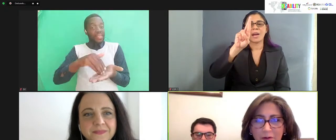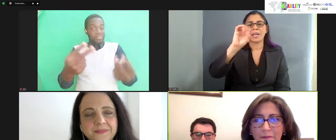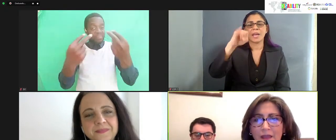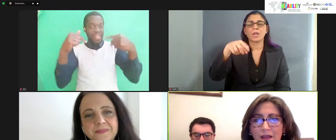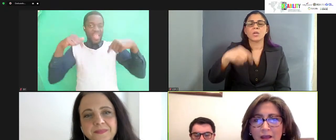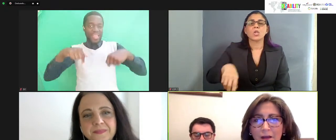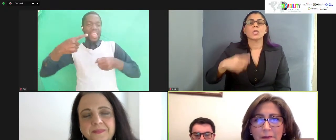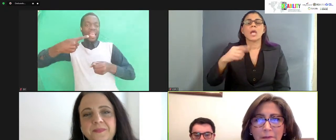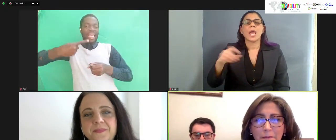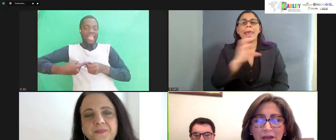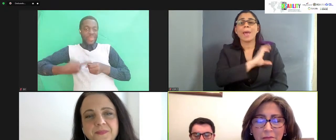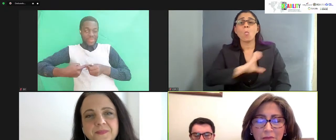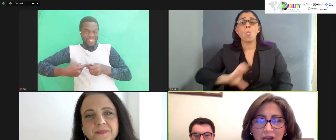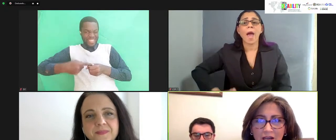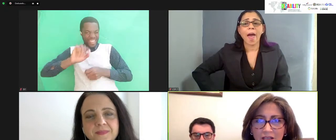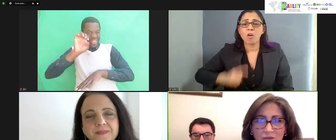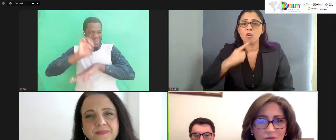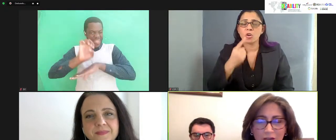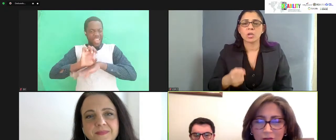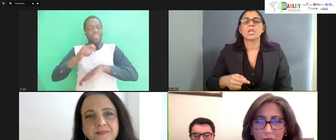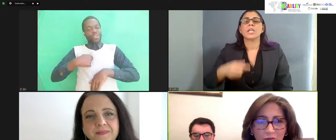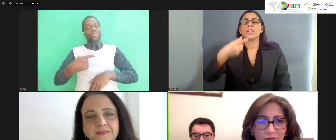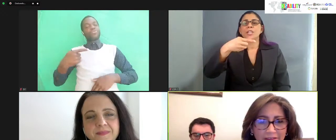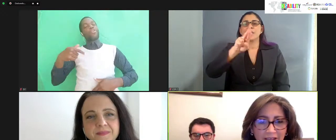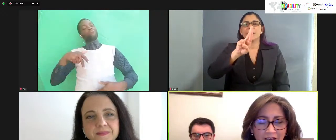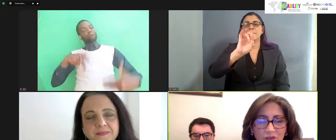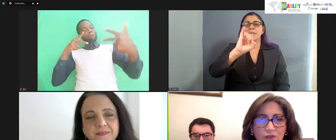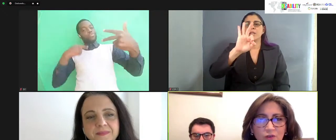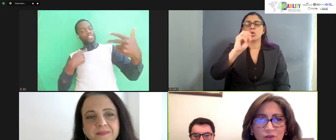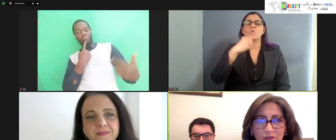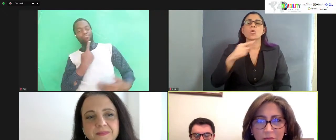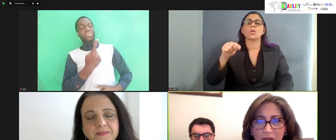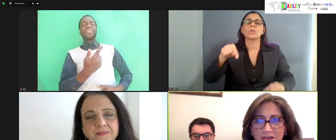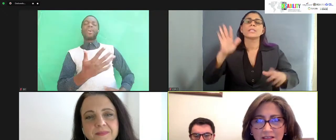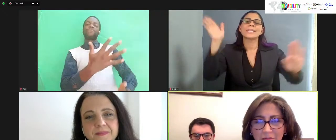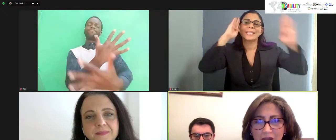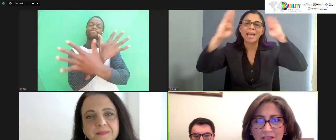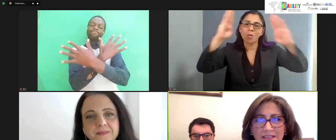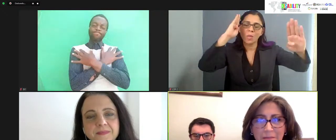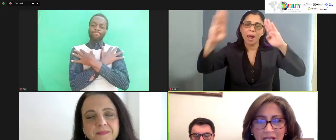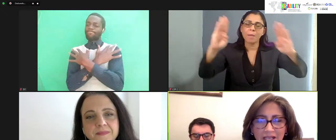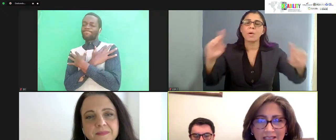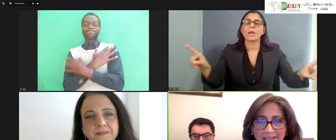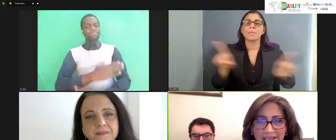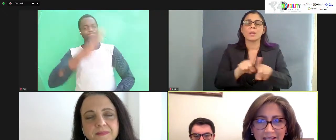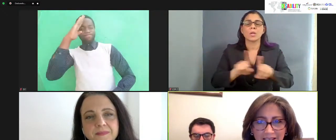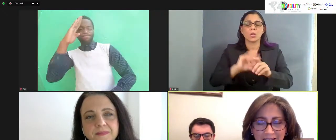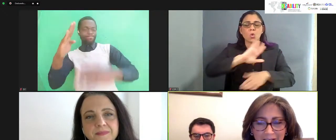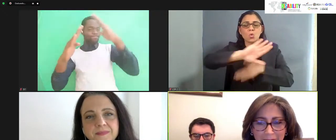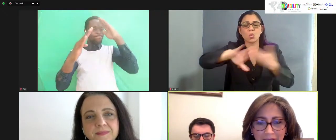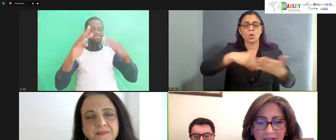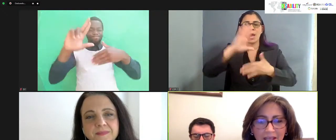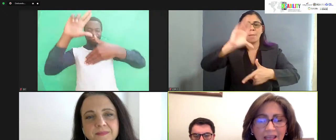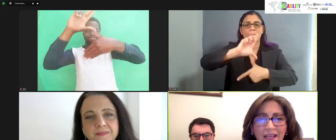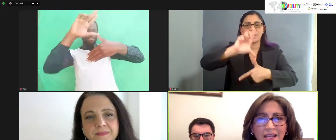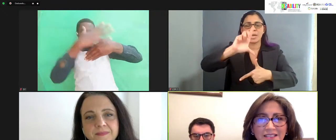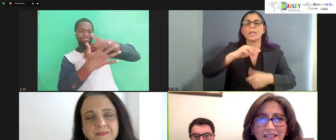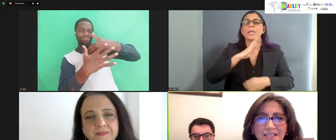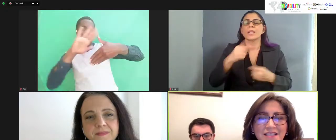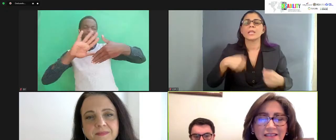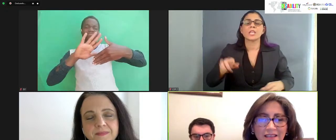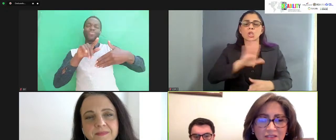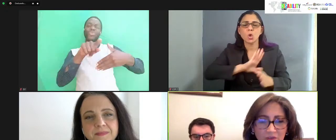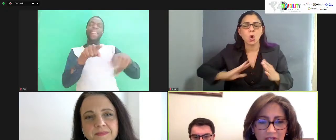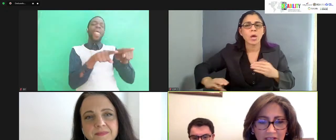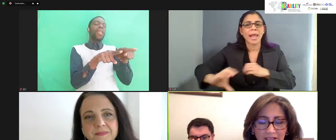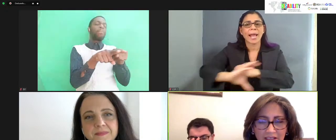am connected from quito ecuador to send you warm greetings to everyone in